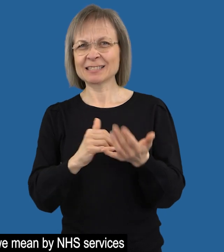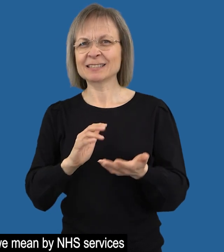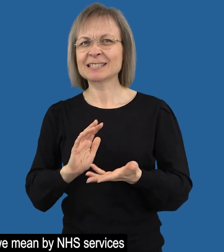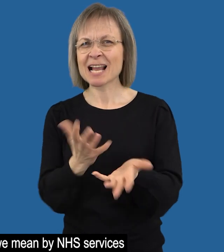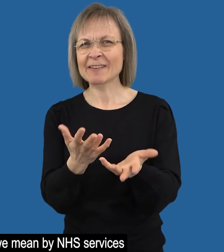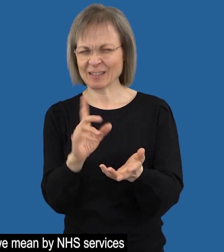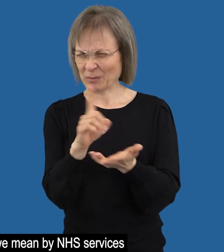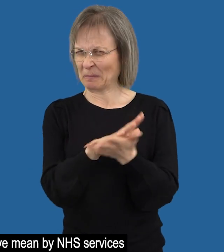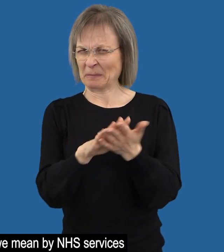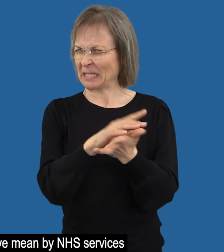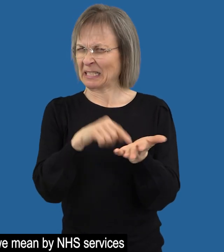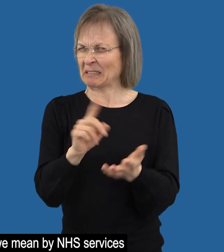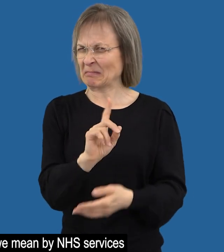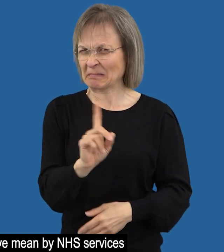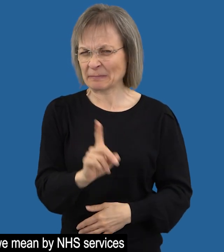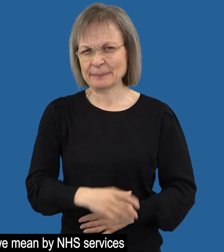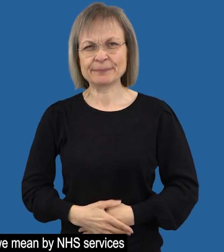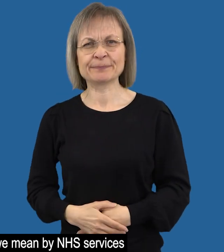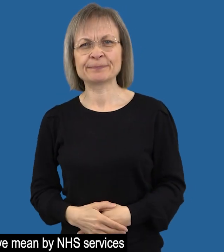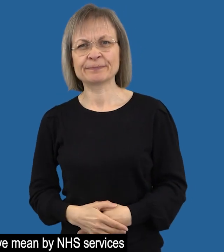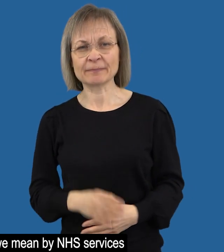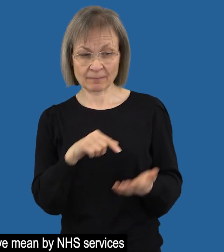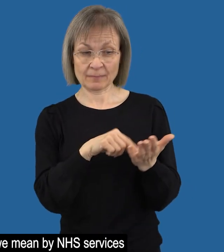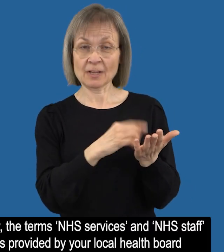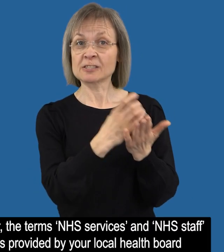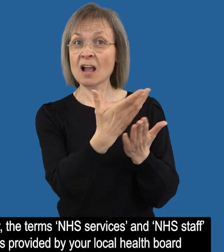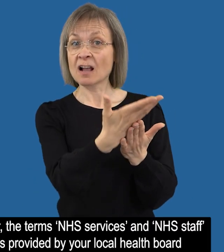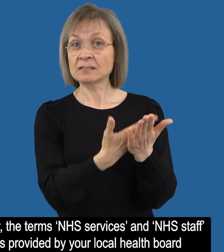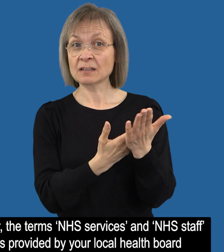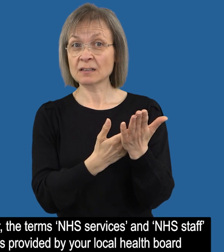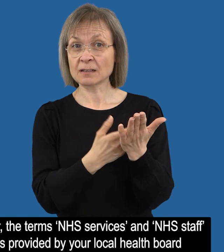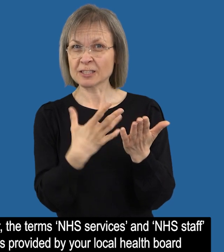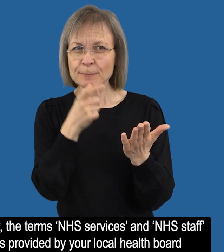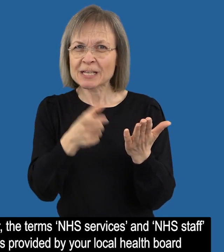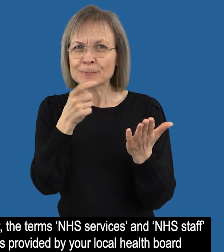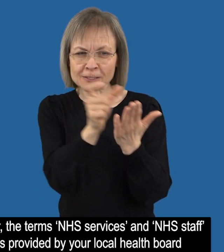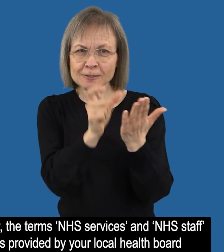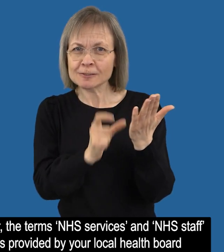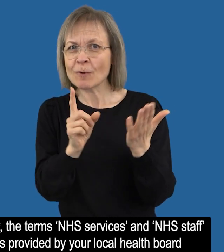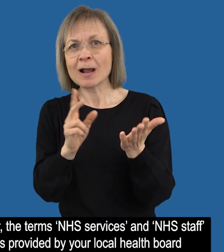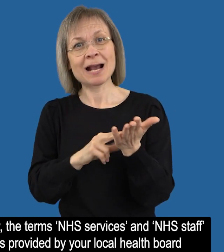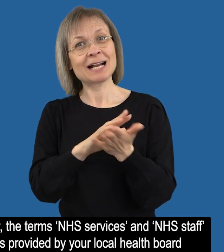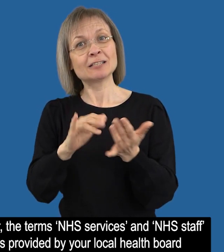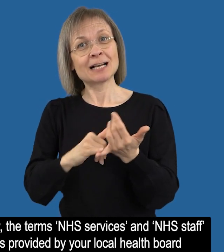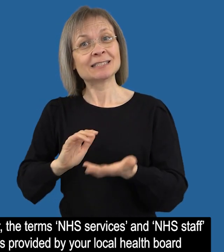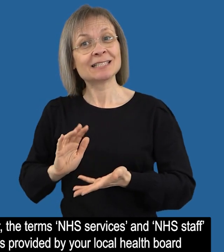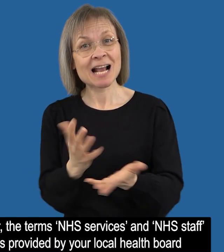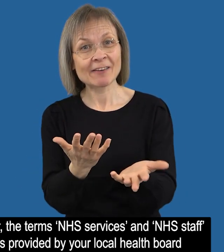What we mean by NHS services. Throughout the Charter, the